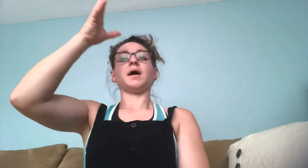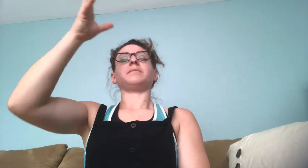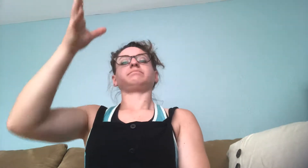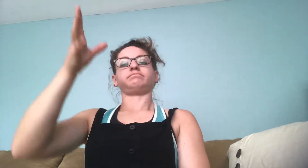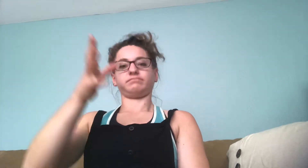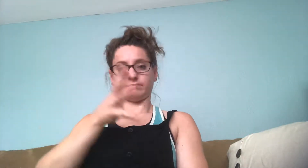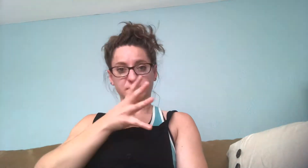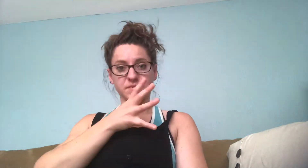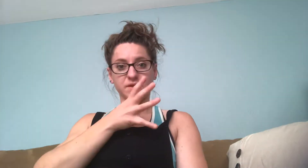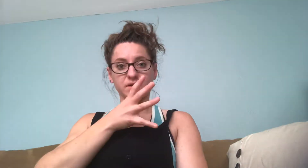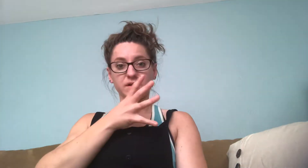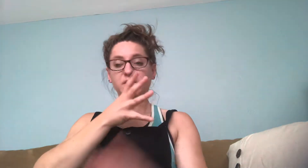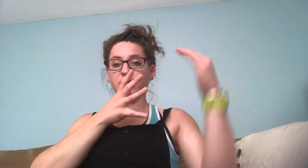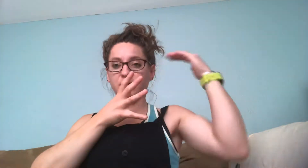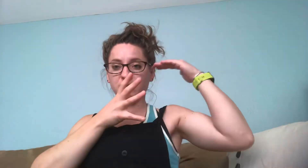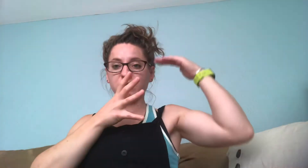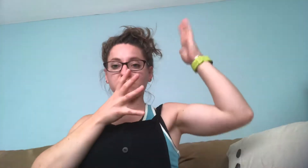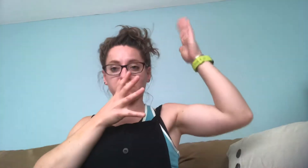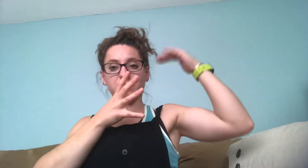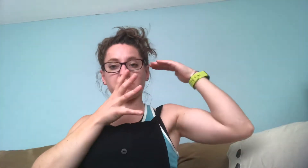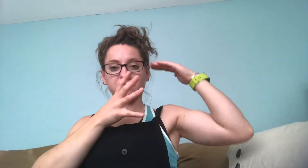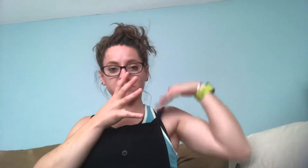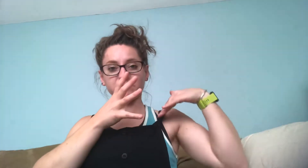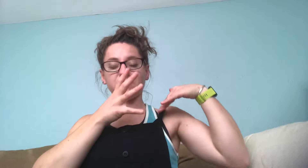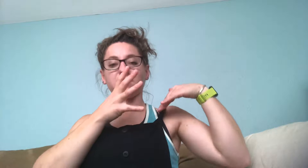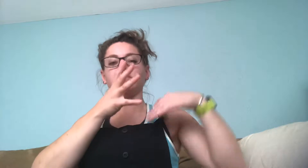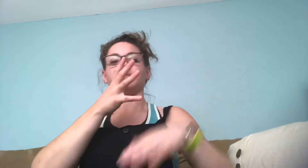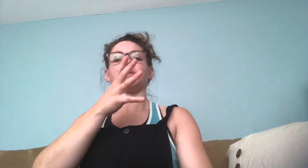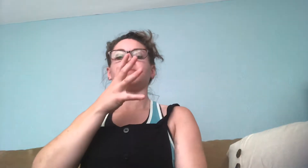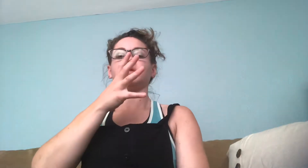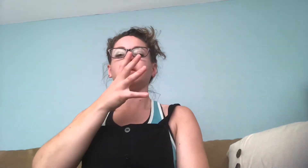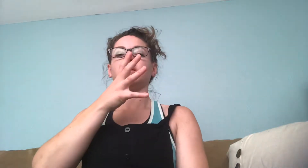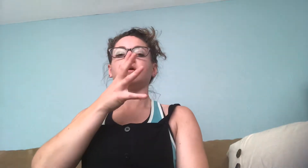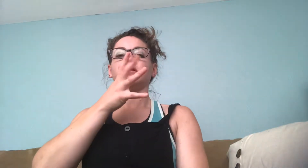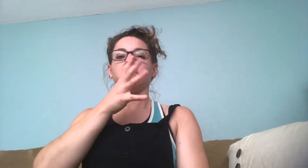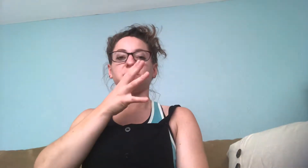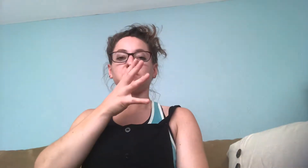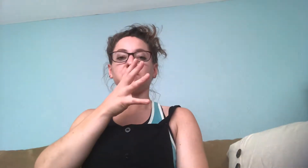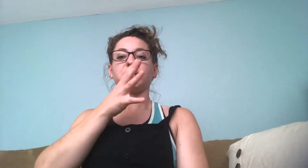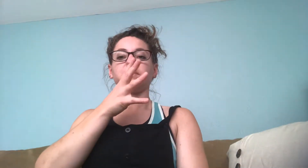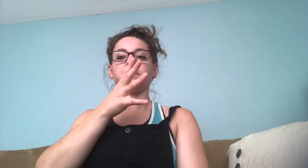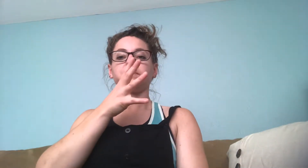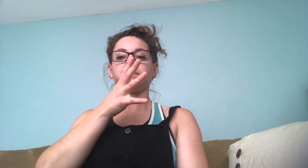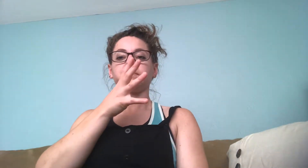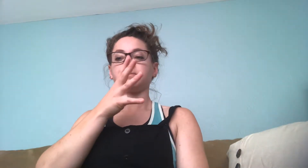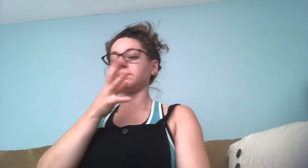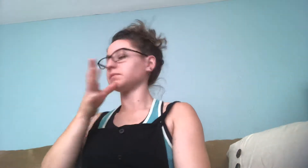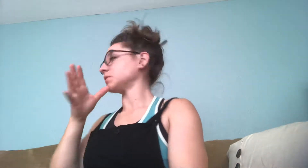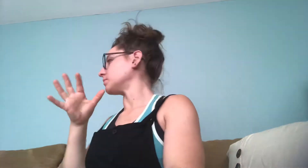Mom. Down here again. Remember? Male and female. So mom.